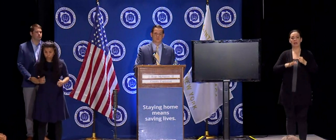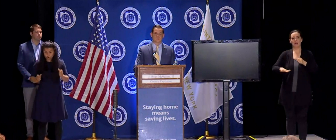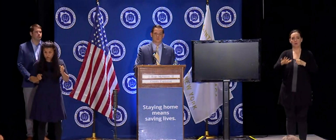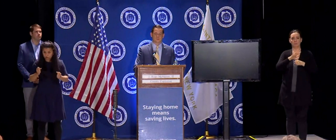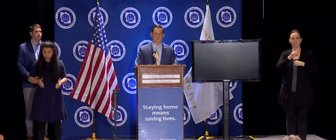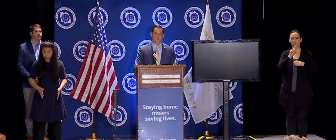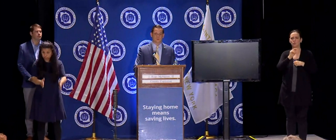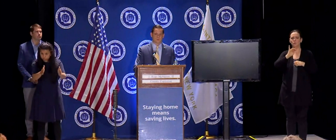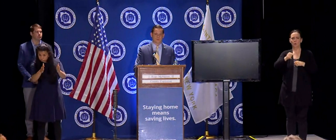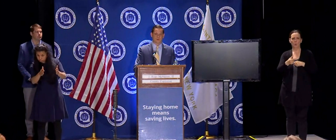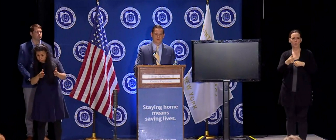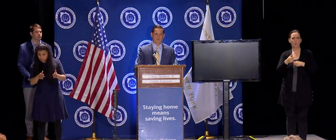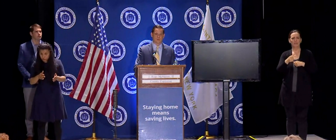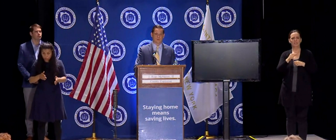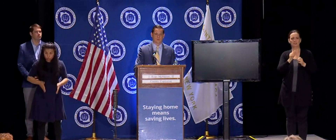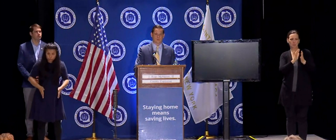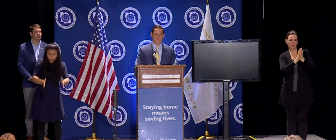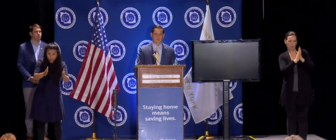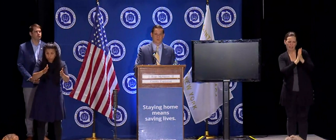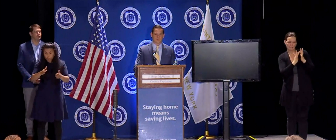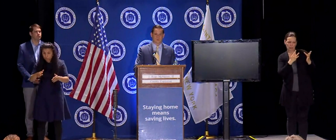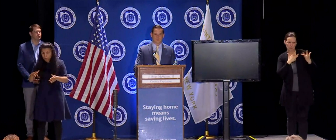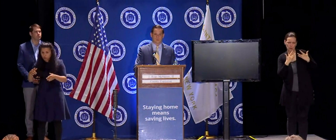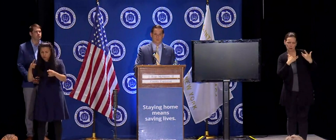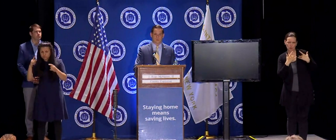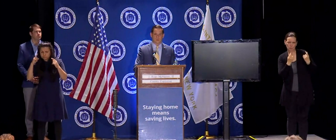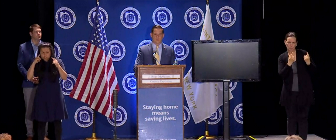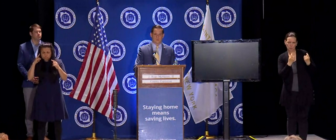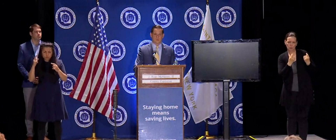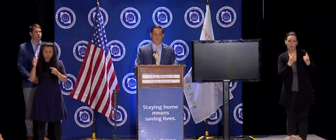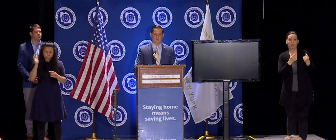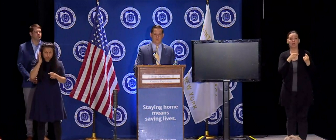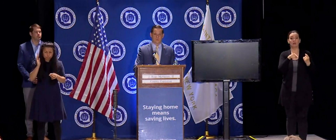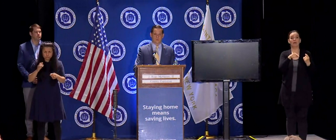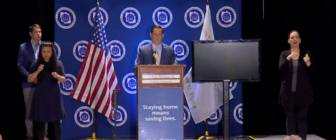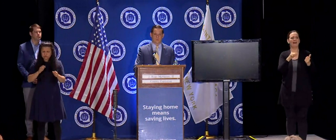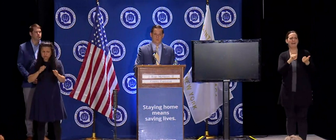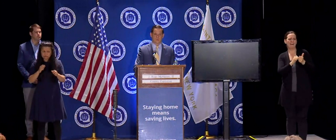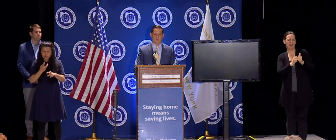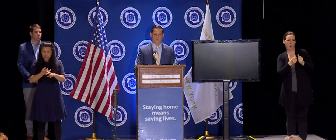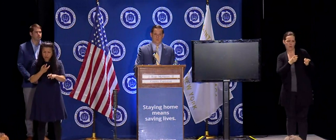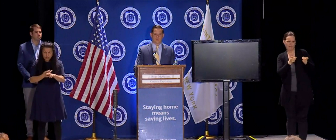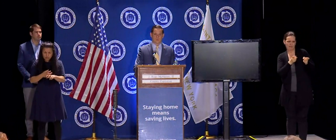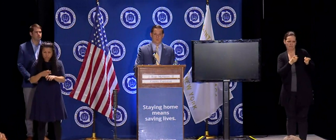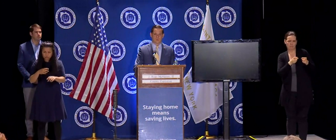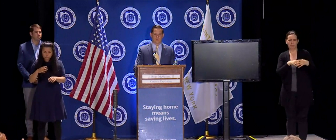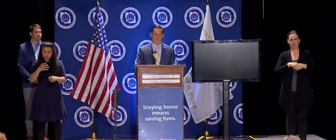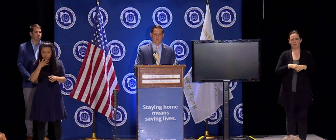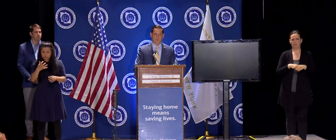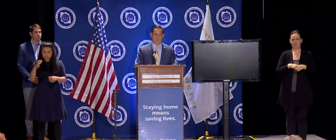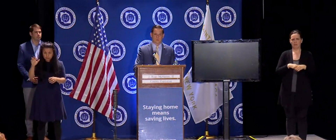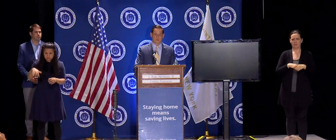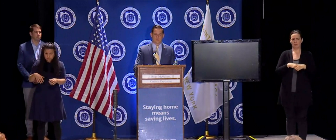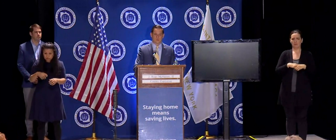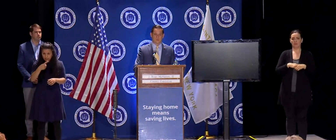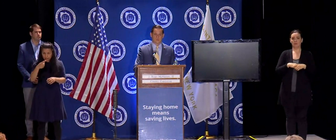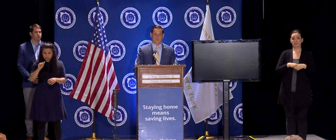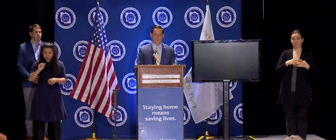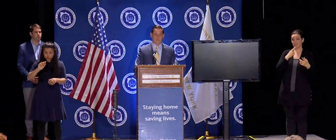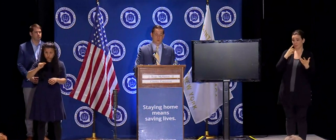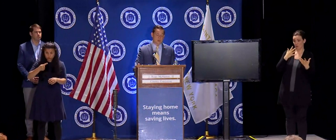changes were done to the site plan. What can you tell them today, now that there's a tenant, about how their lives may or may not